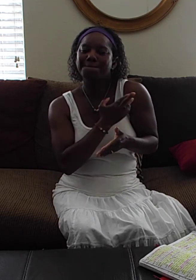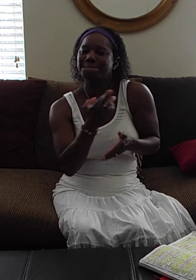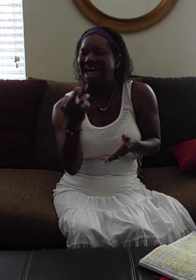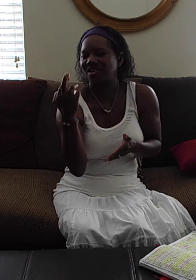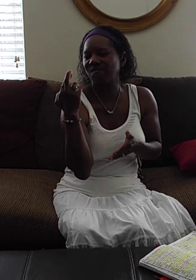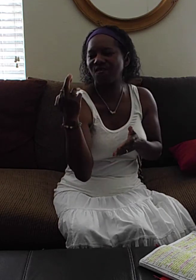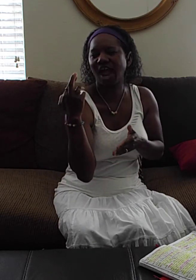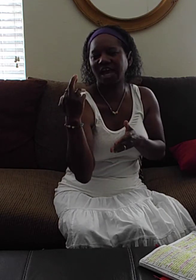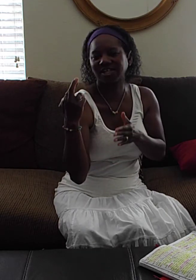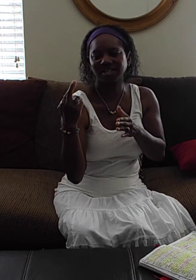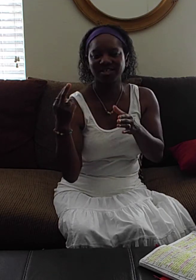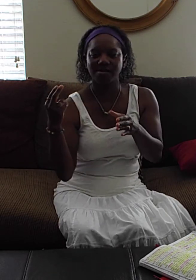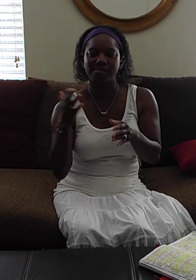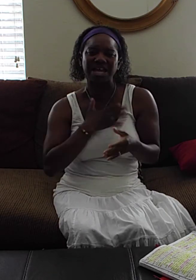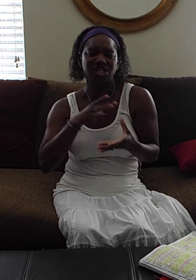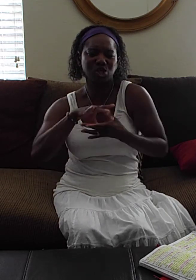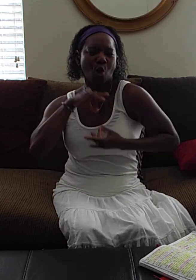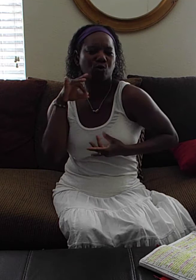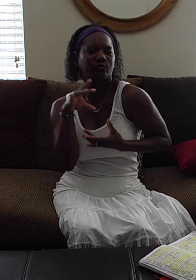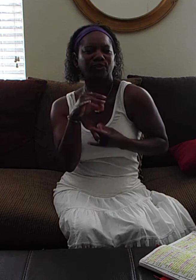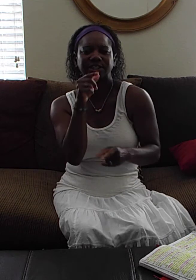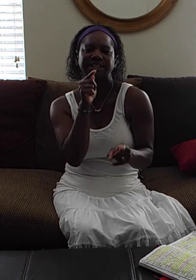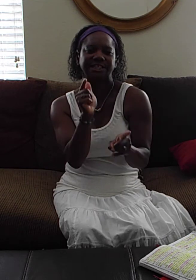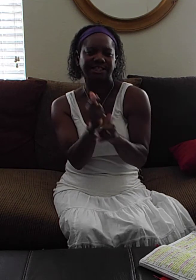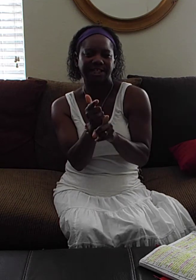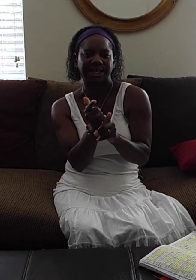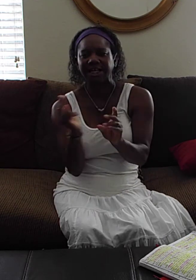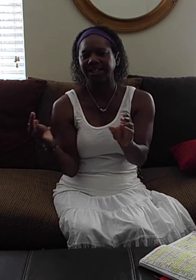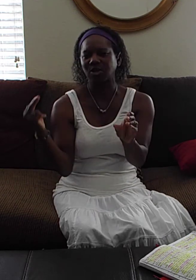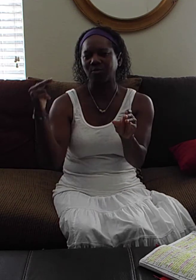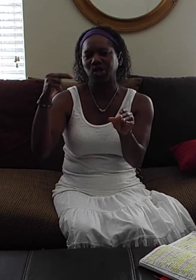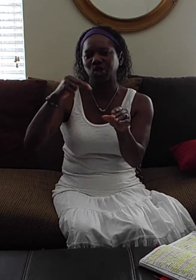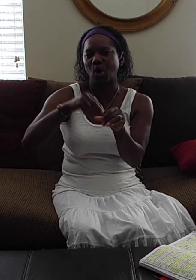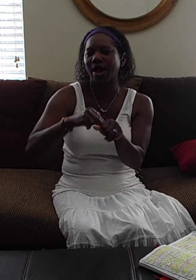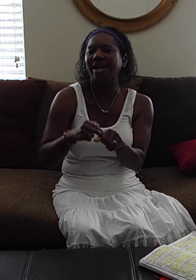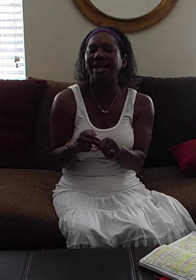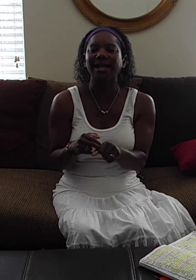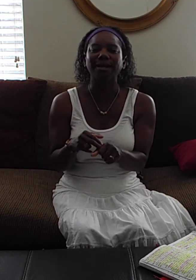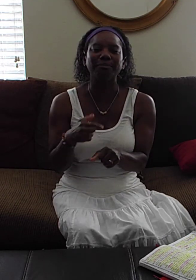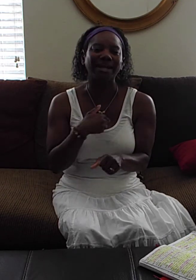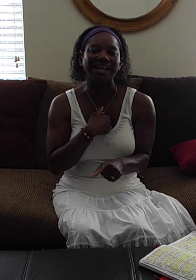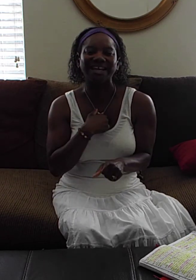best friends, my soulful sister, is going to be joining me. So,